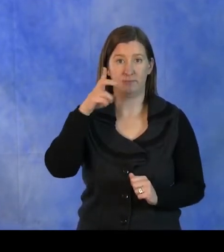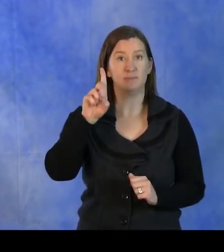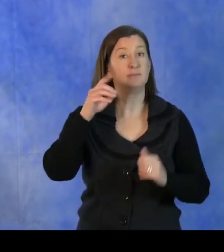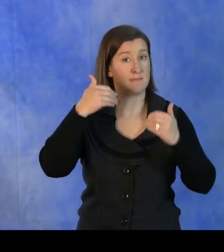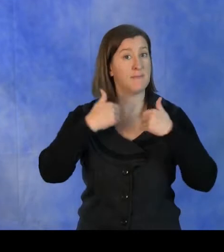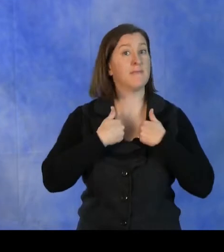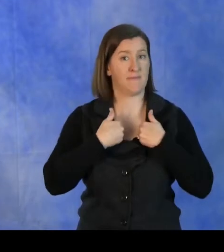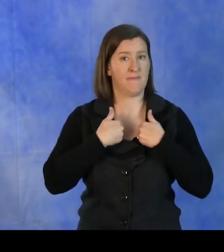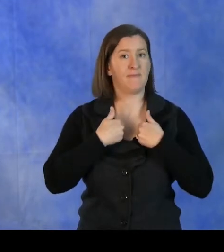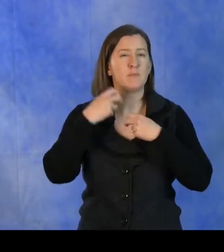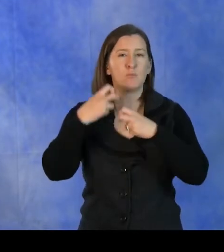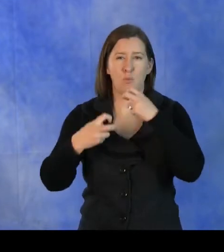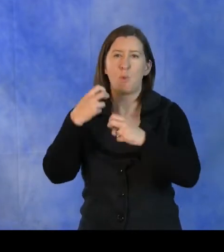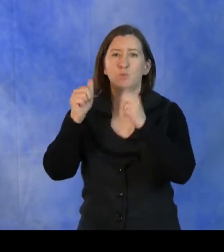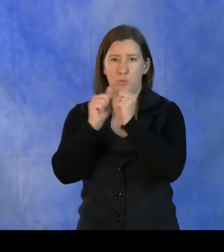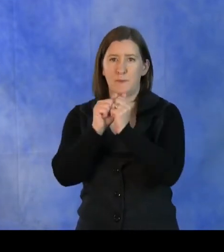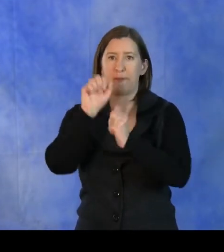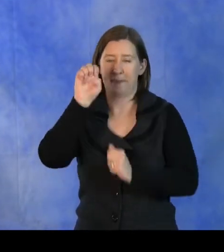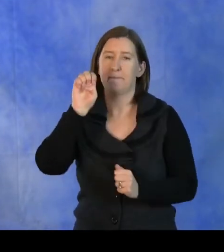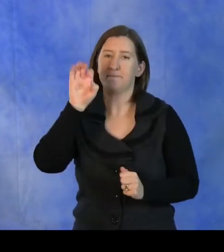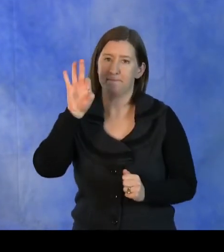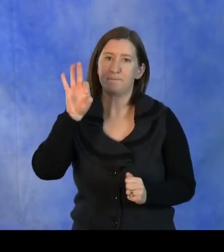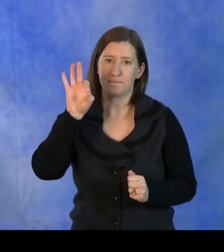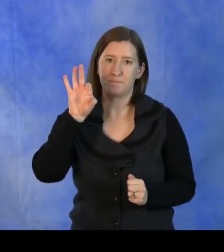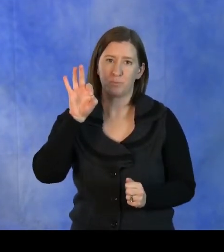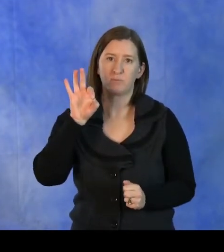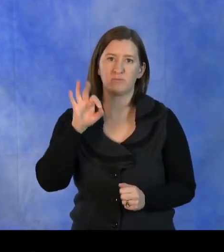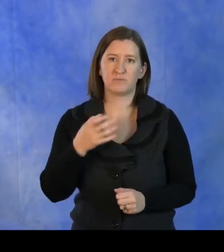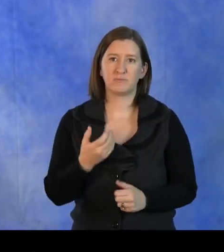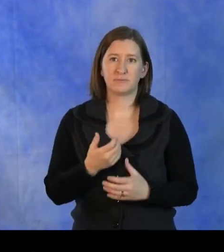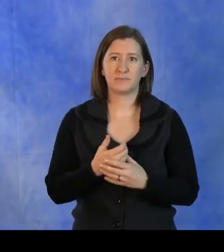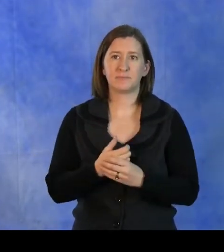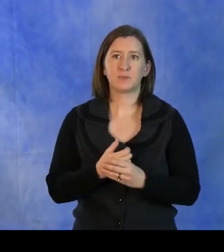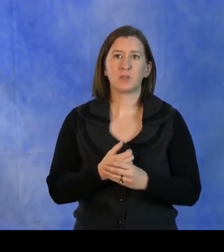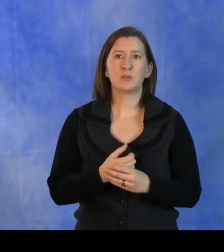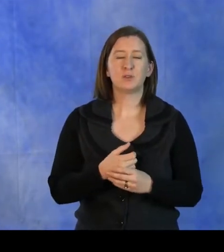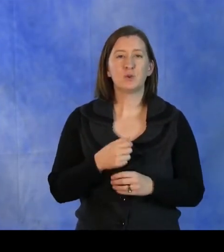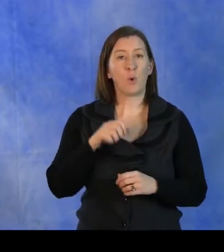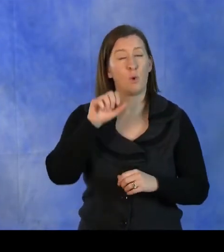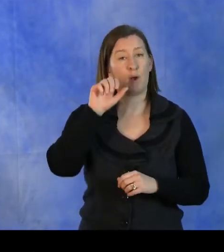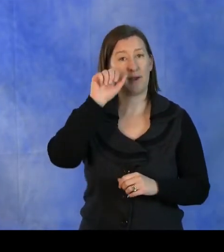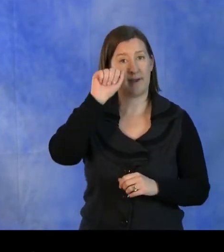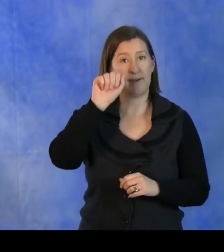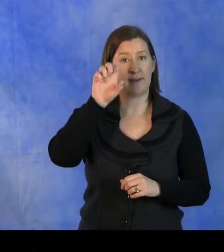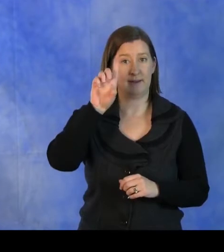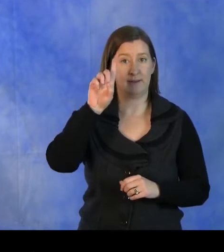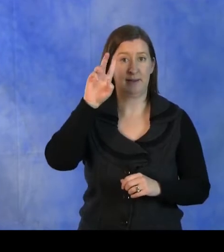And people with ADHD tend to have problems with EF.